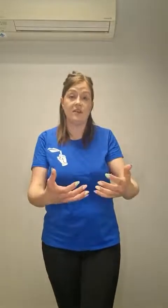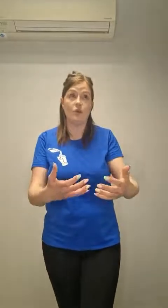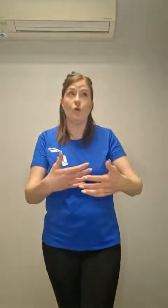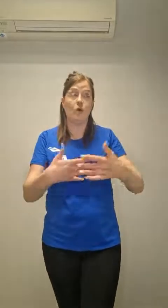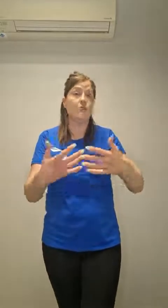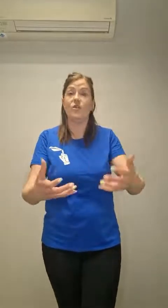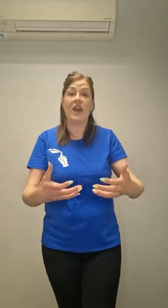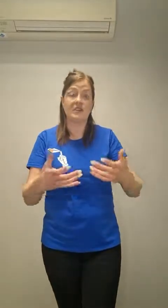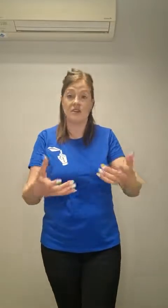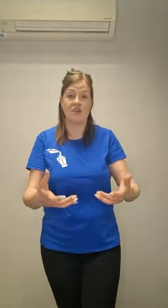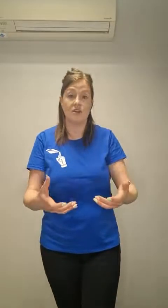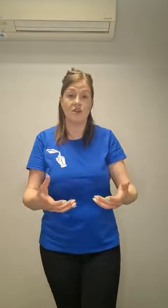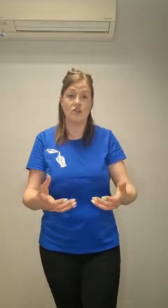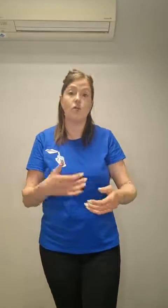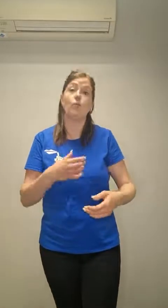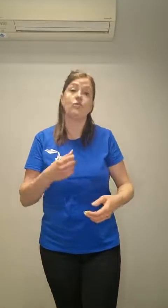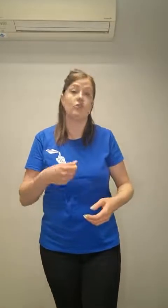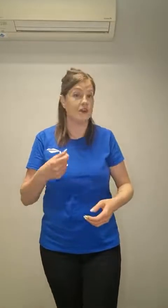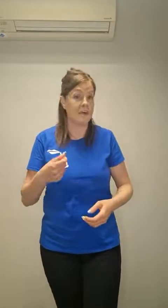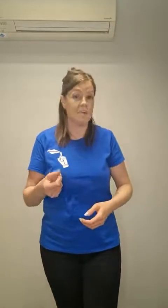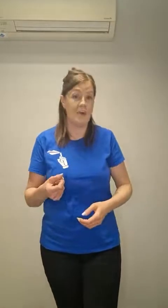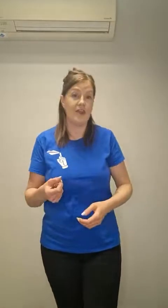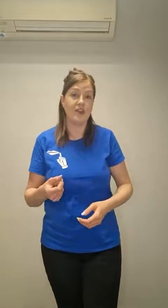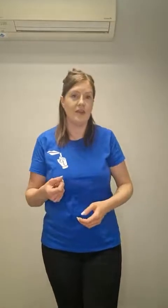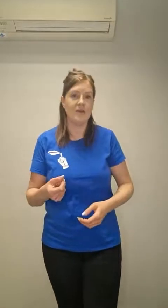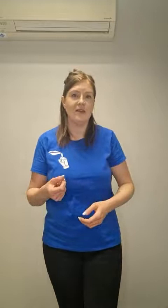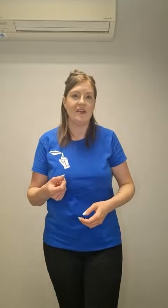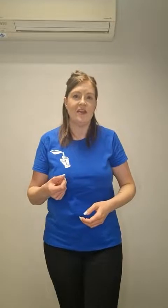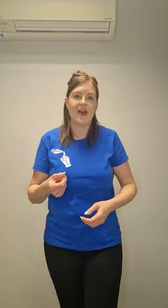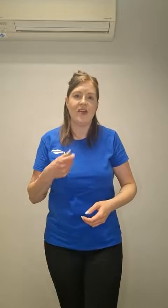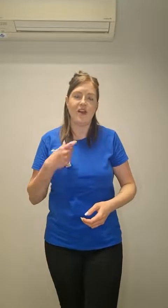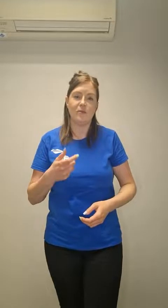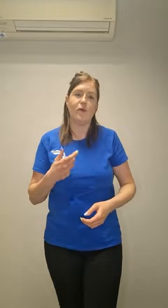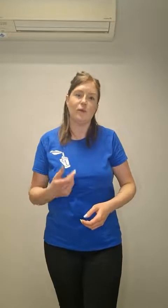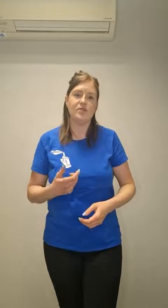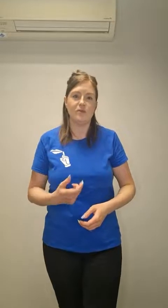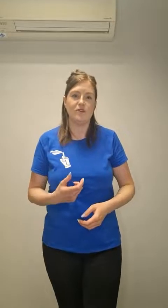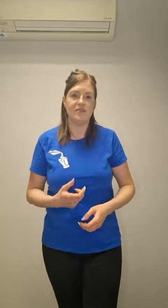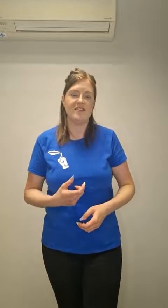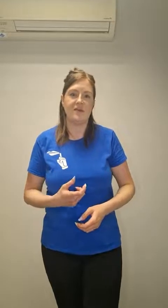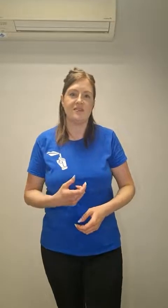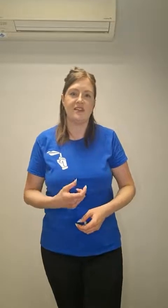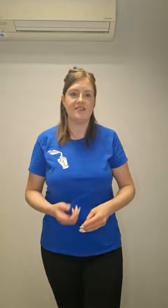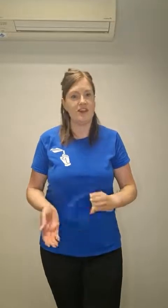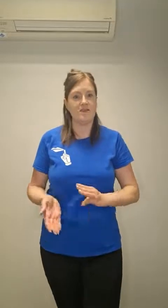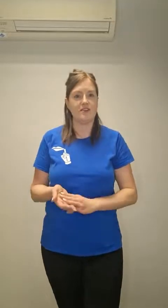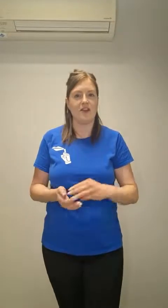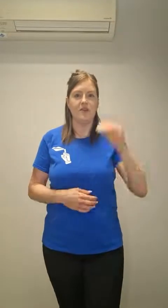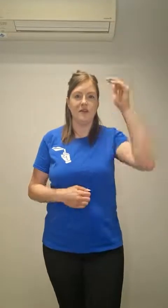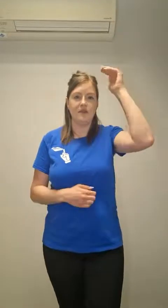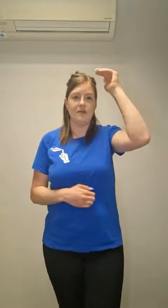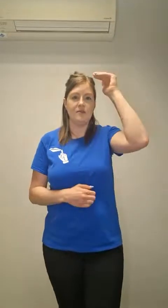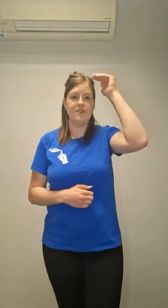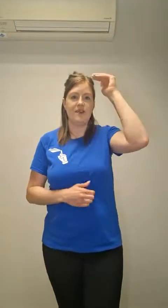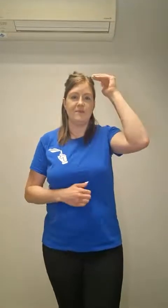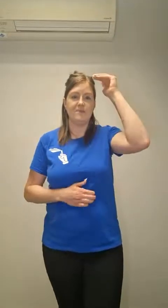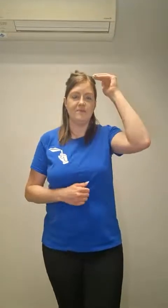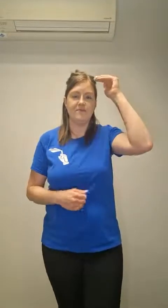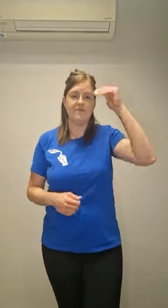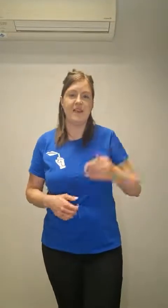you're communicating and signing to will start to mimic you, and they will also do the same thing. So they would go, museum. But